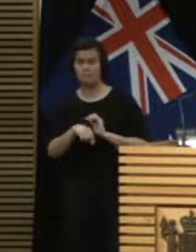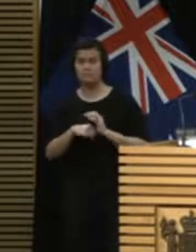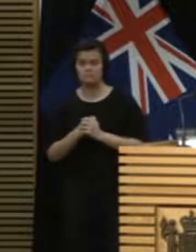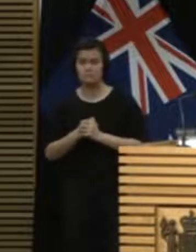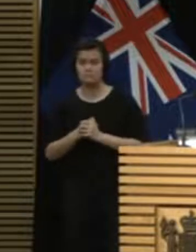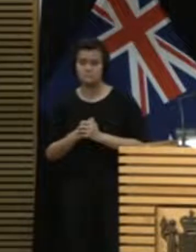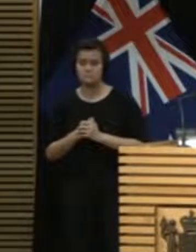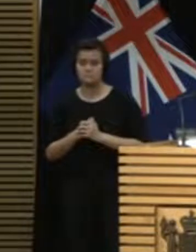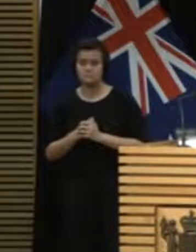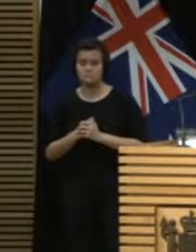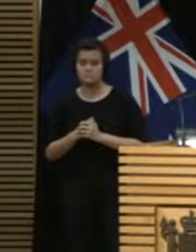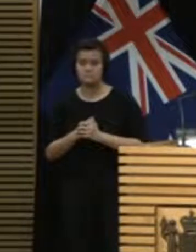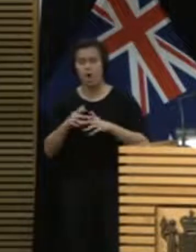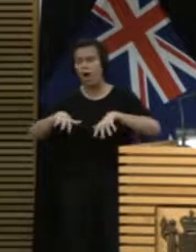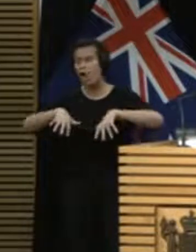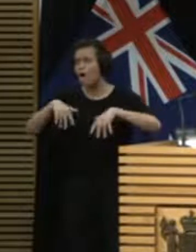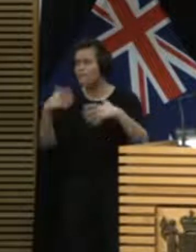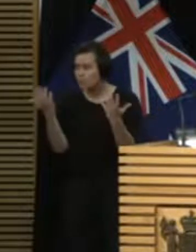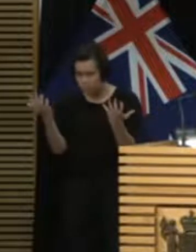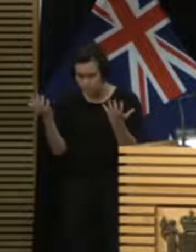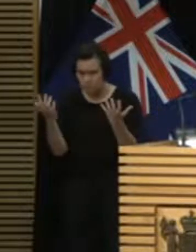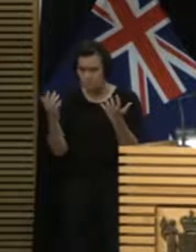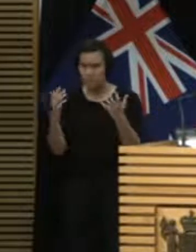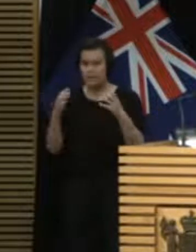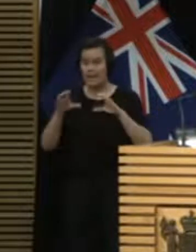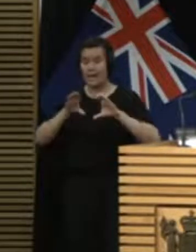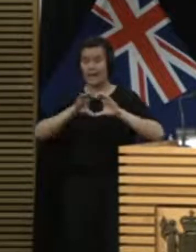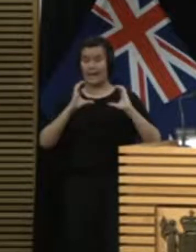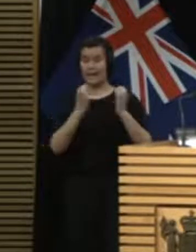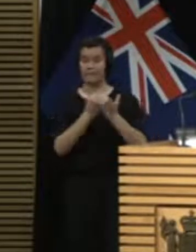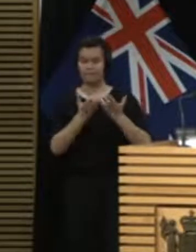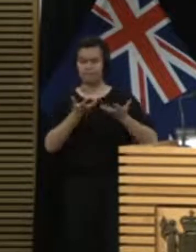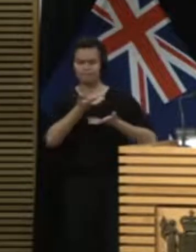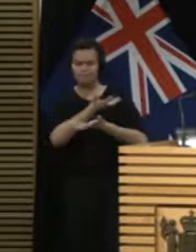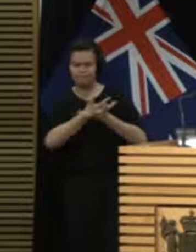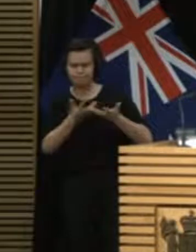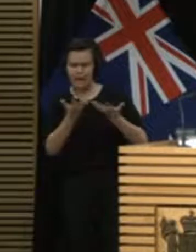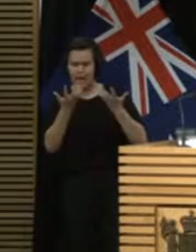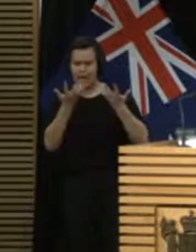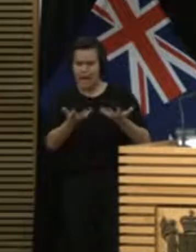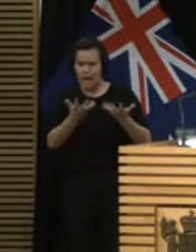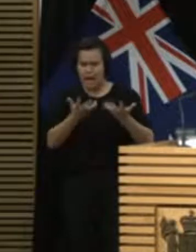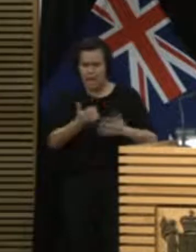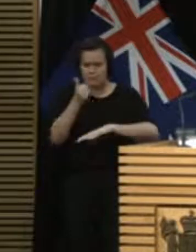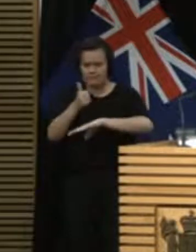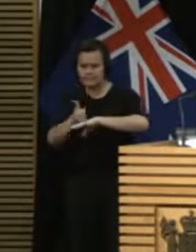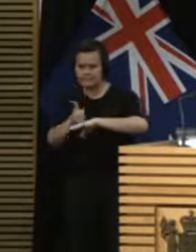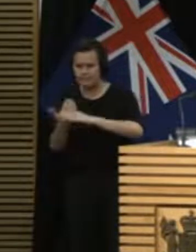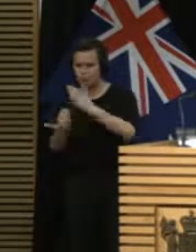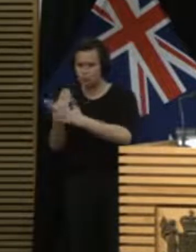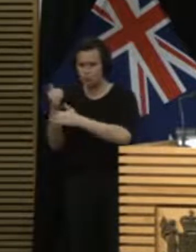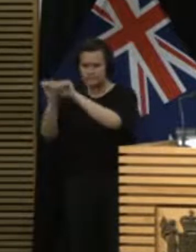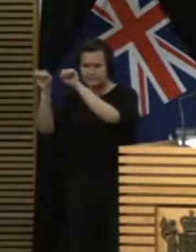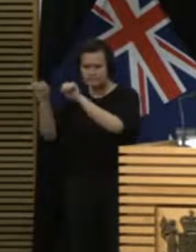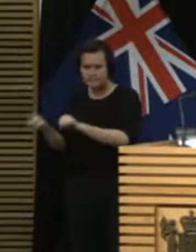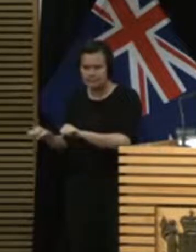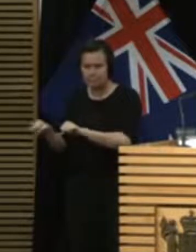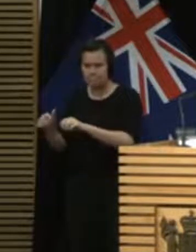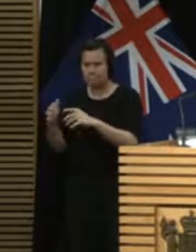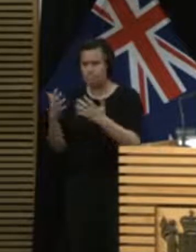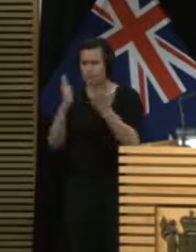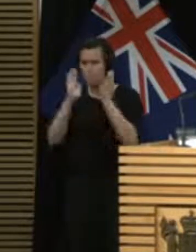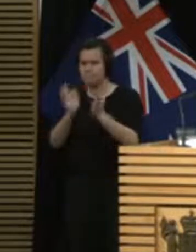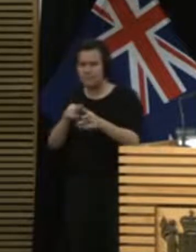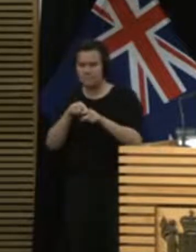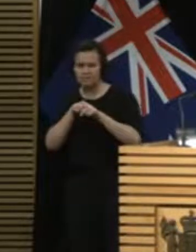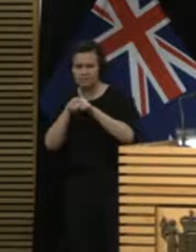previously. Consensus around the Cabinet table was reached on the way that we would try and achieve good geographic spread and